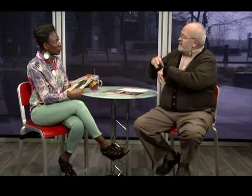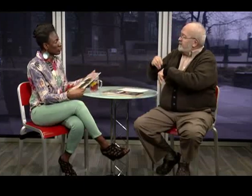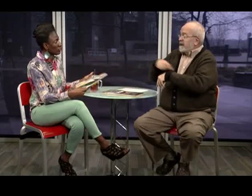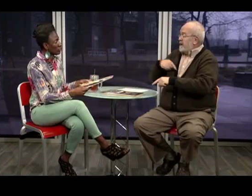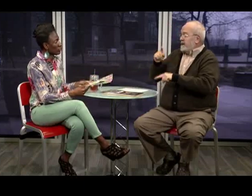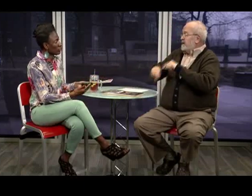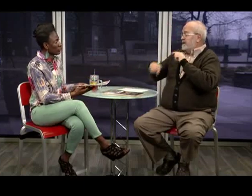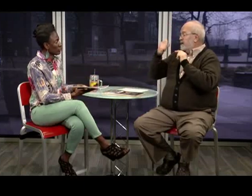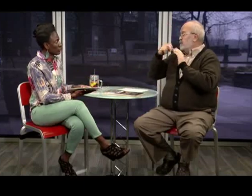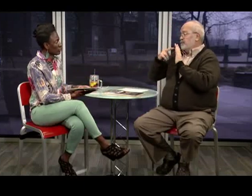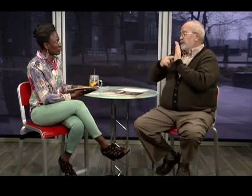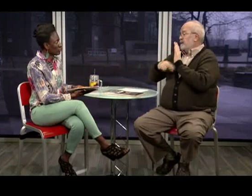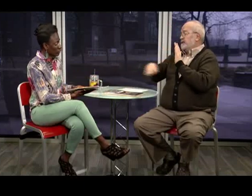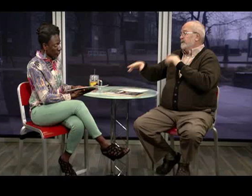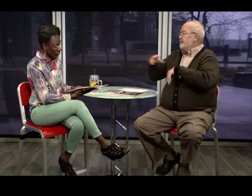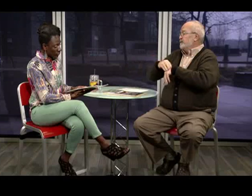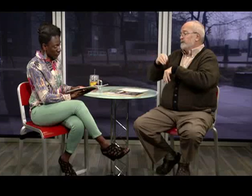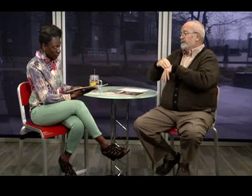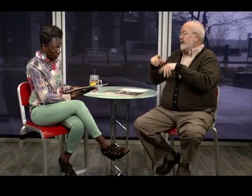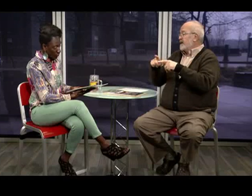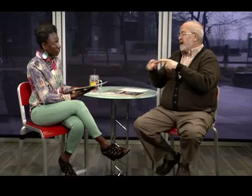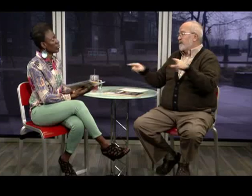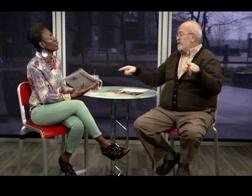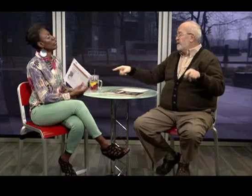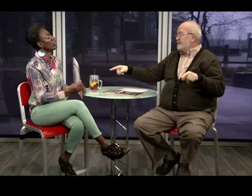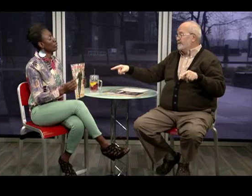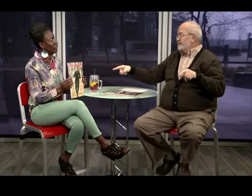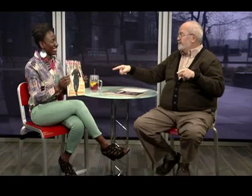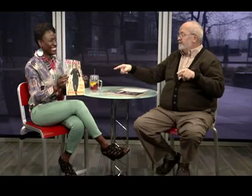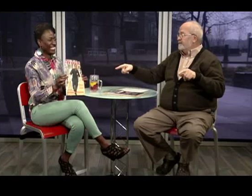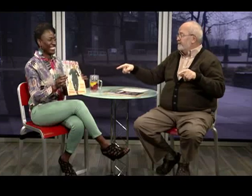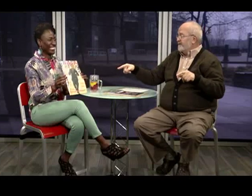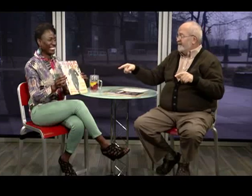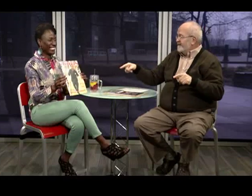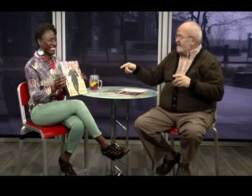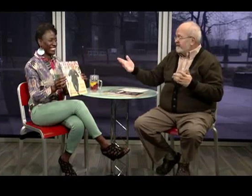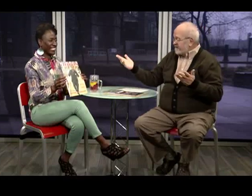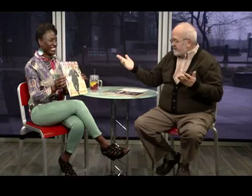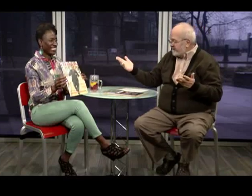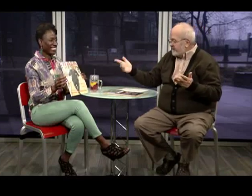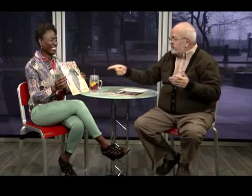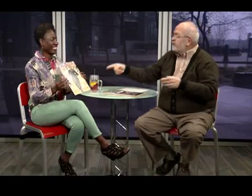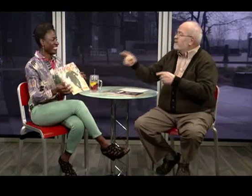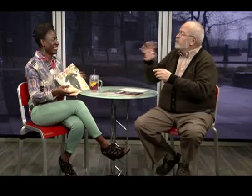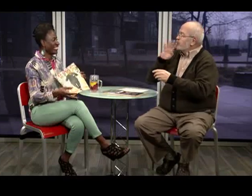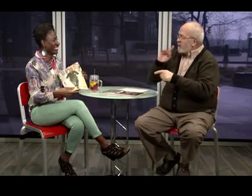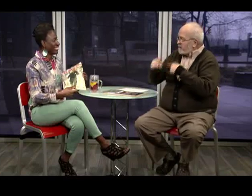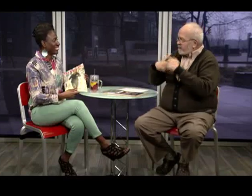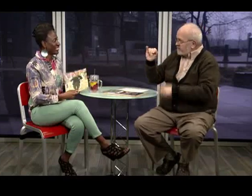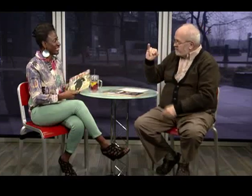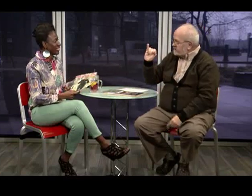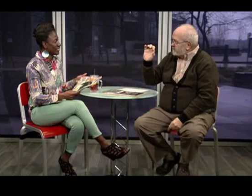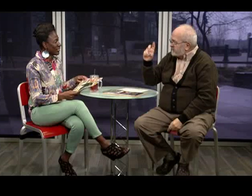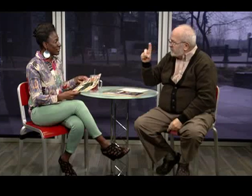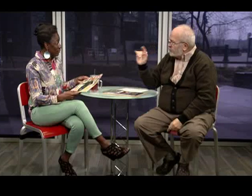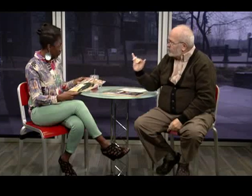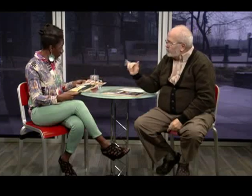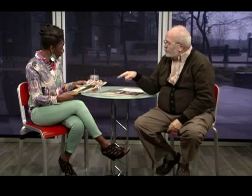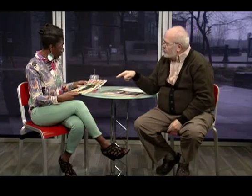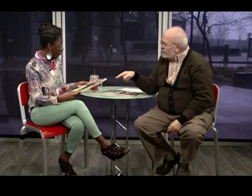This is a Swedish publication. Unfortunately, I don't understand what it's saying here, foreign language to me, but I